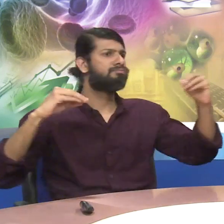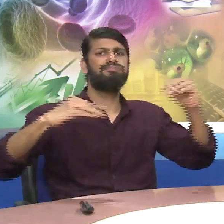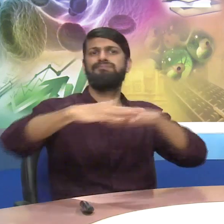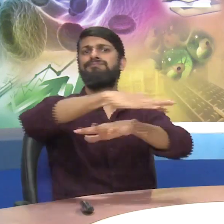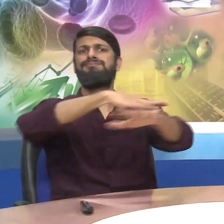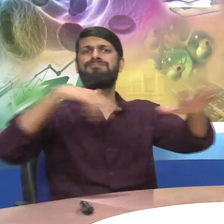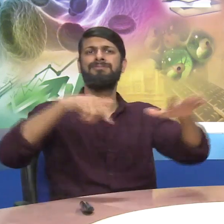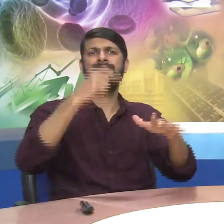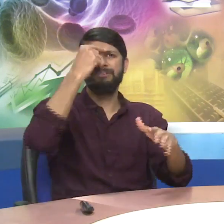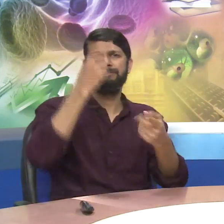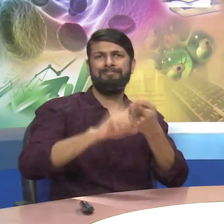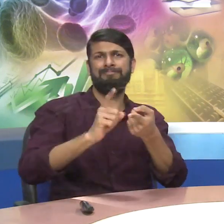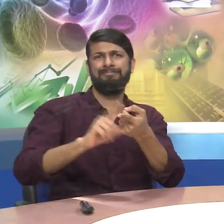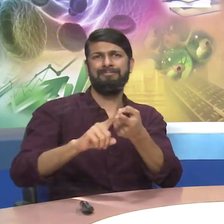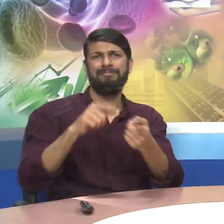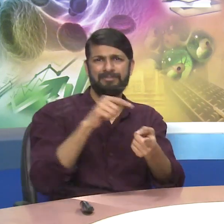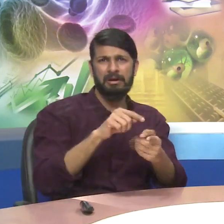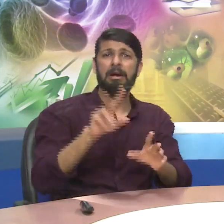and spread of communal violence.